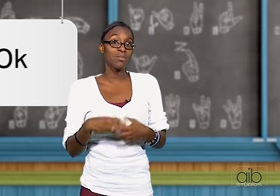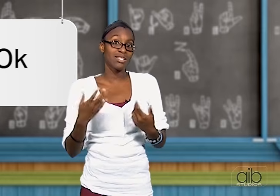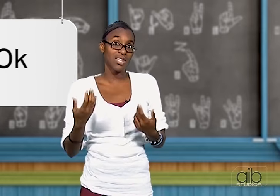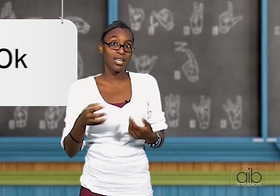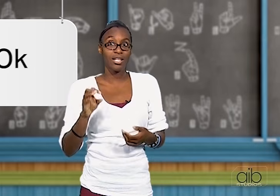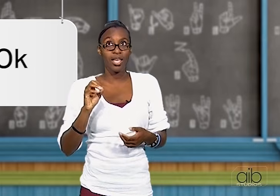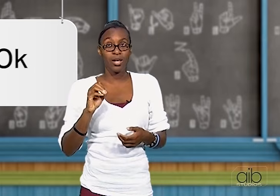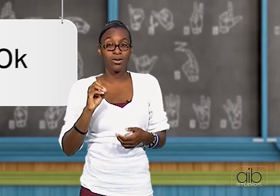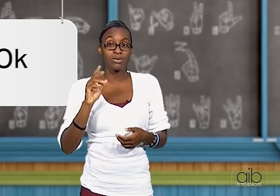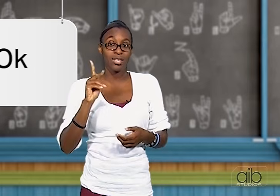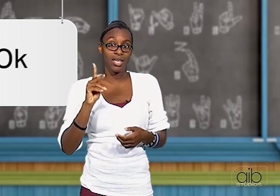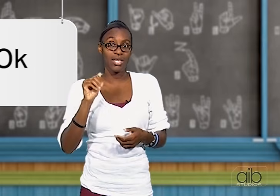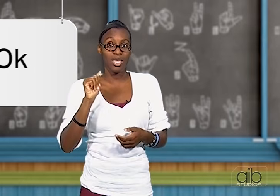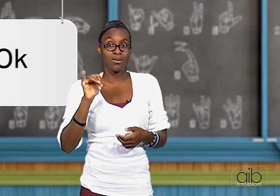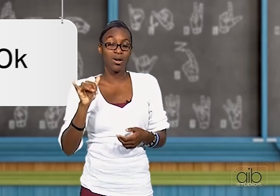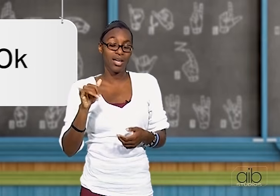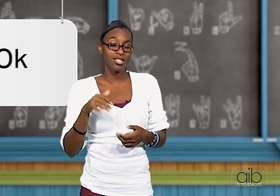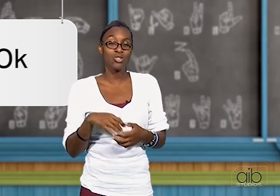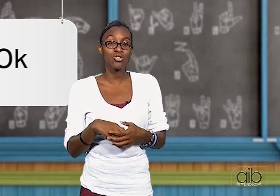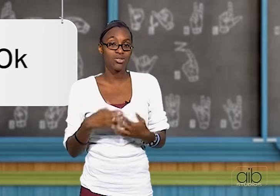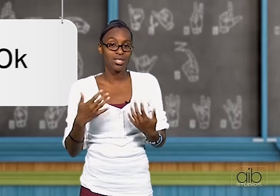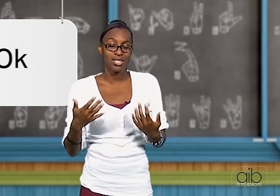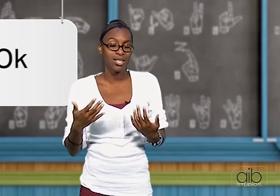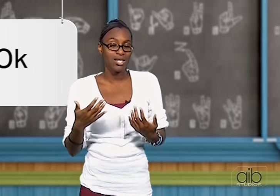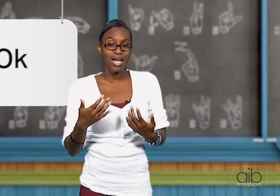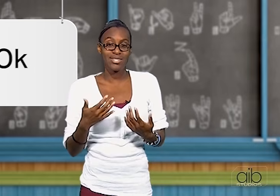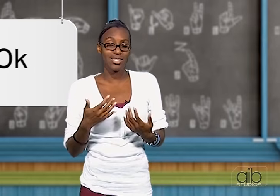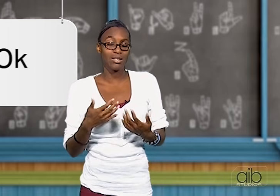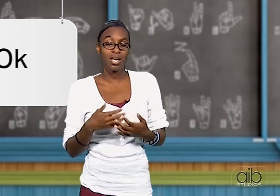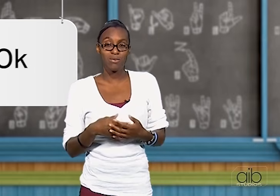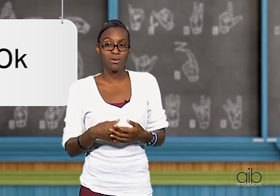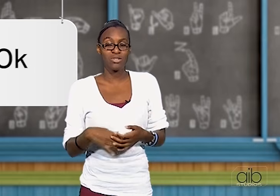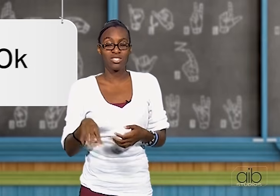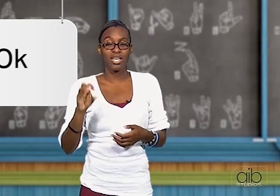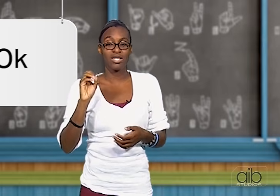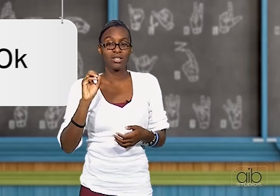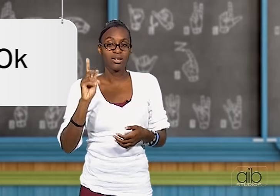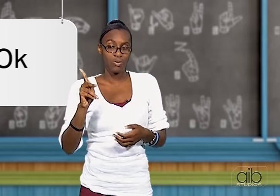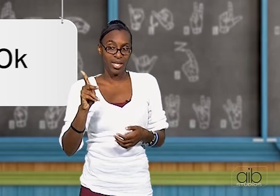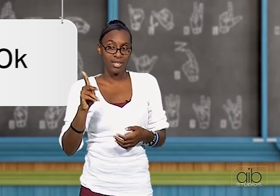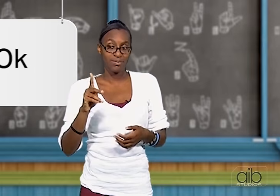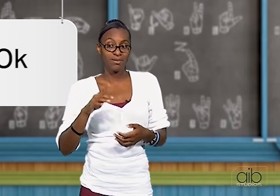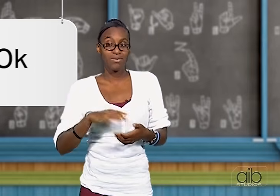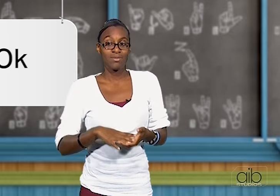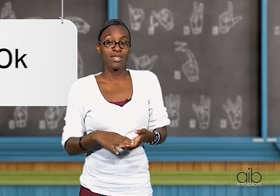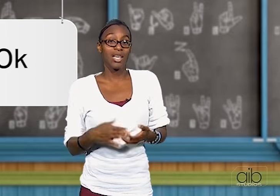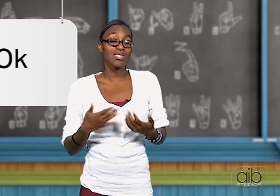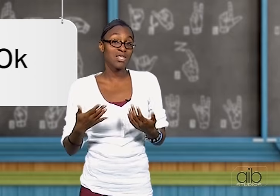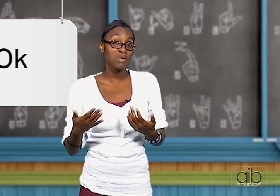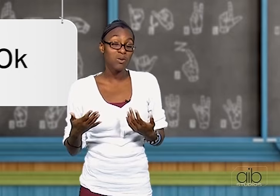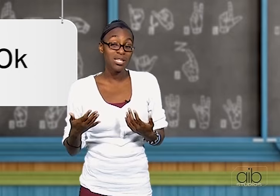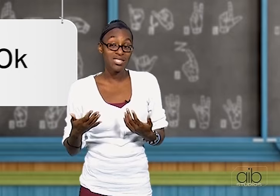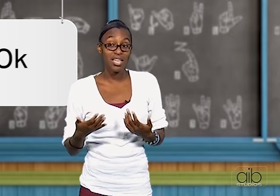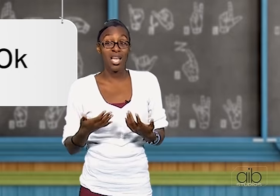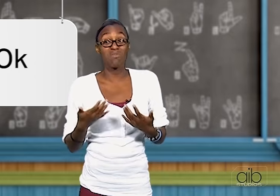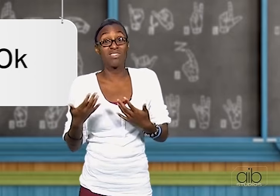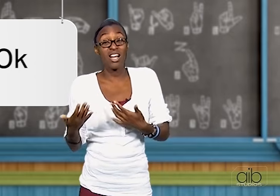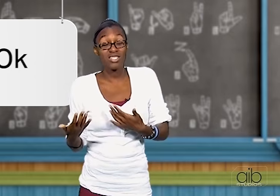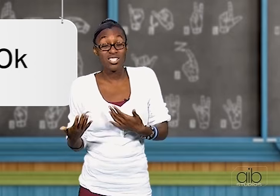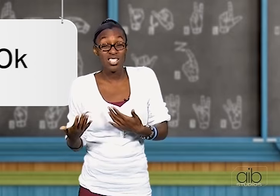may sign okay-ay. Usually I see a lot of people just sign okay. And some people may say, I'm not good,